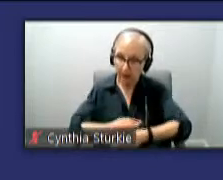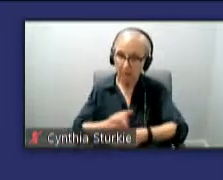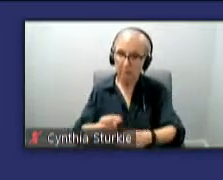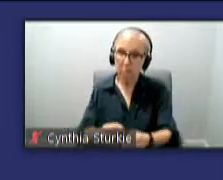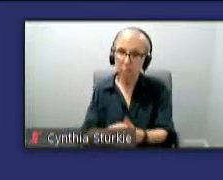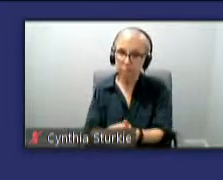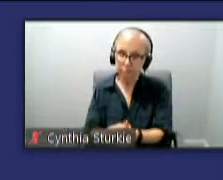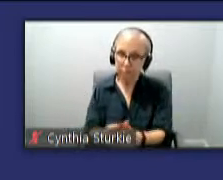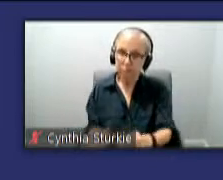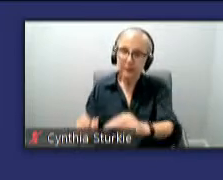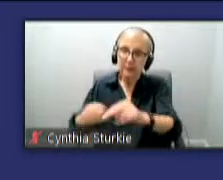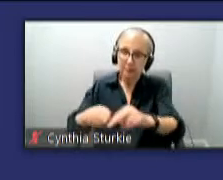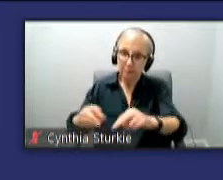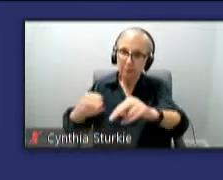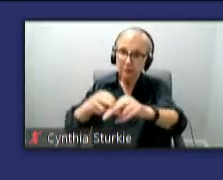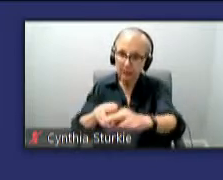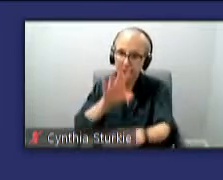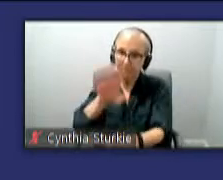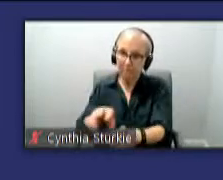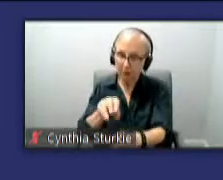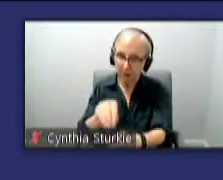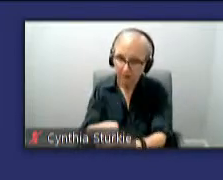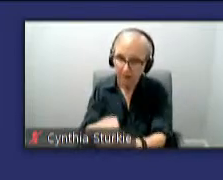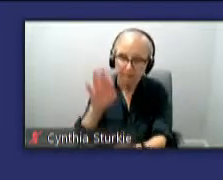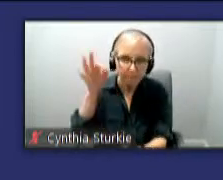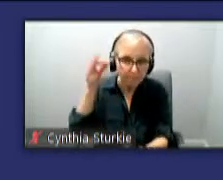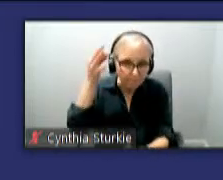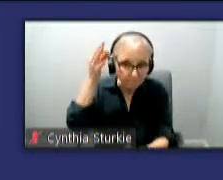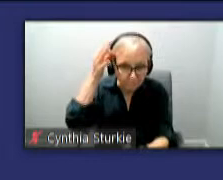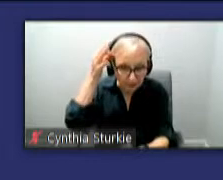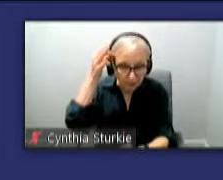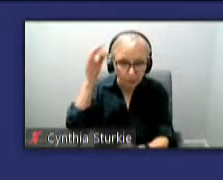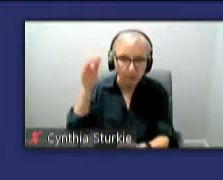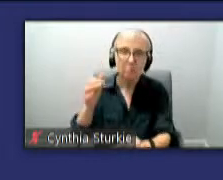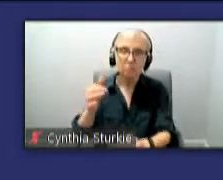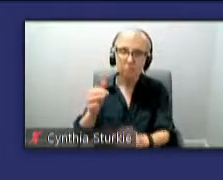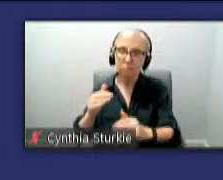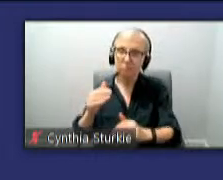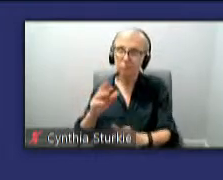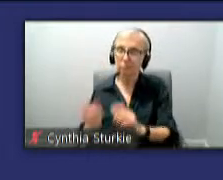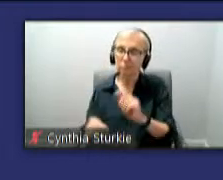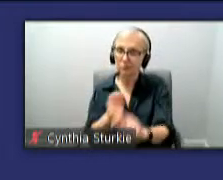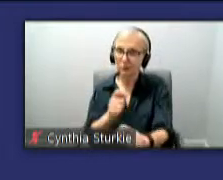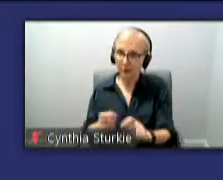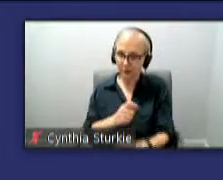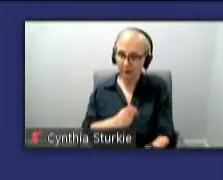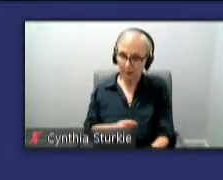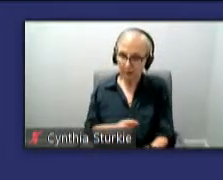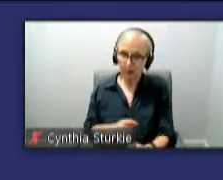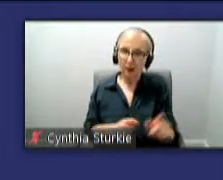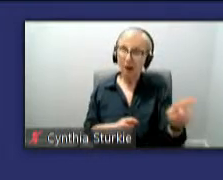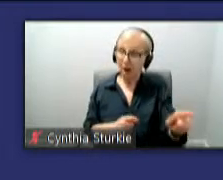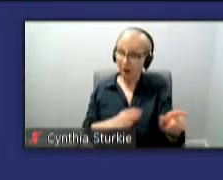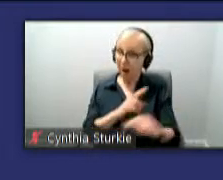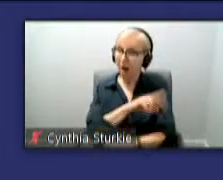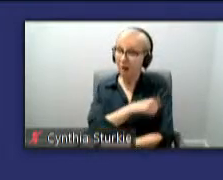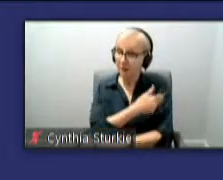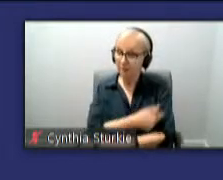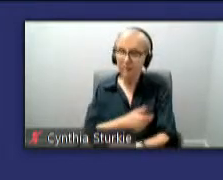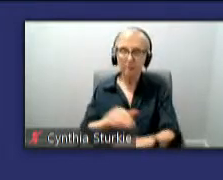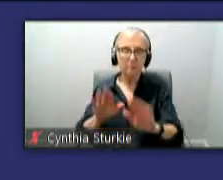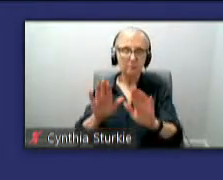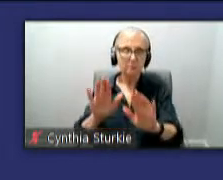government reform. Our hospitals have been incredible partners over the course of this